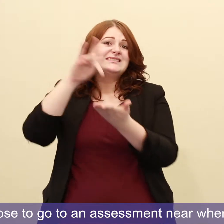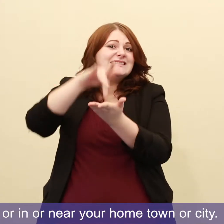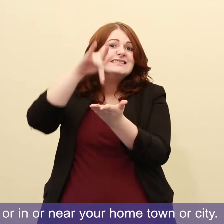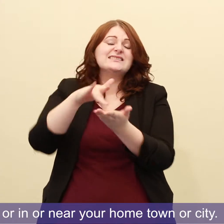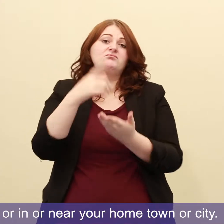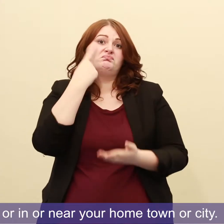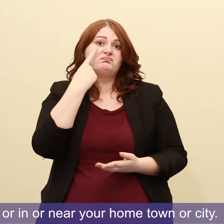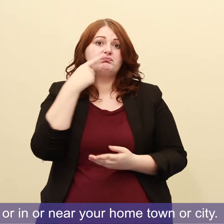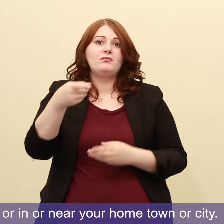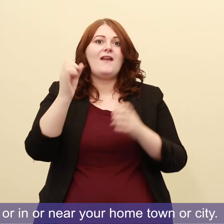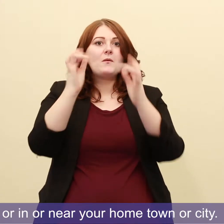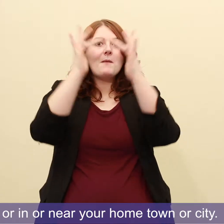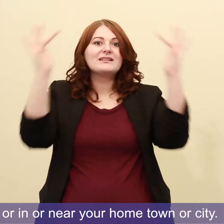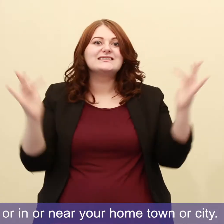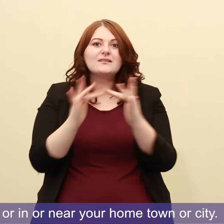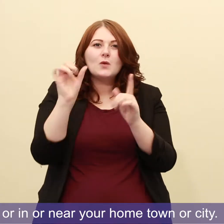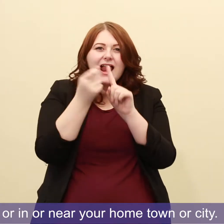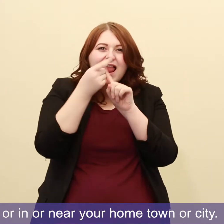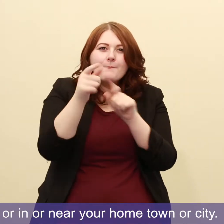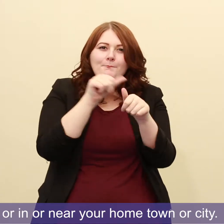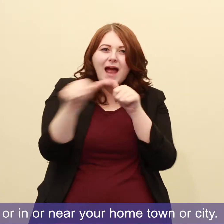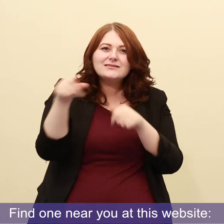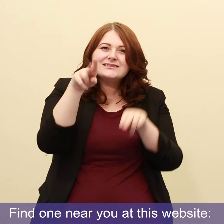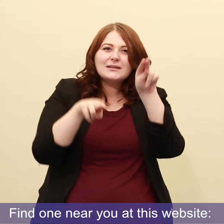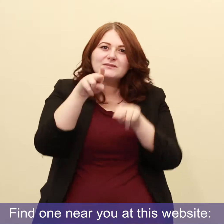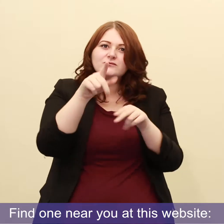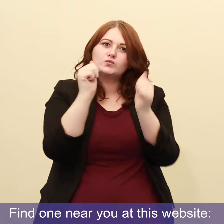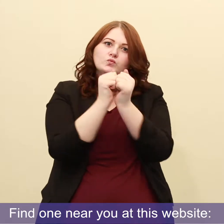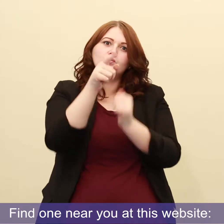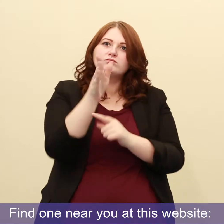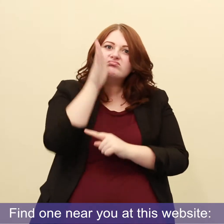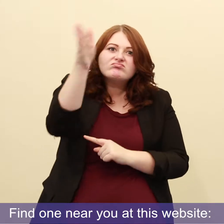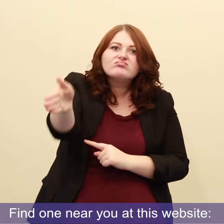or in or near your home town or city. Find one near you at this website.